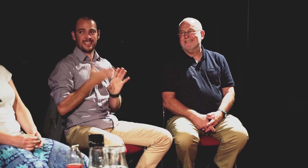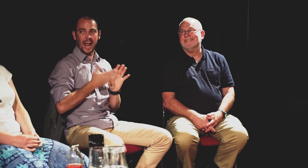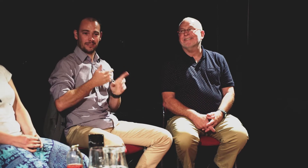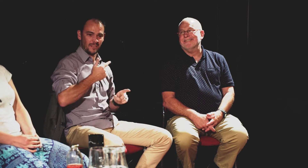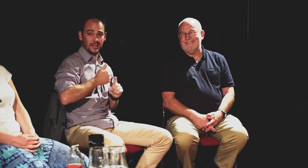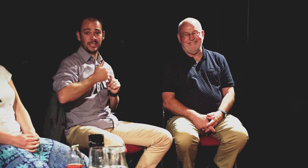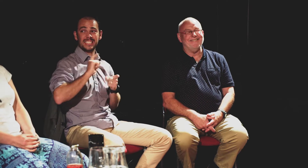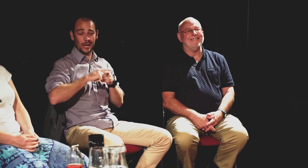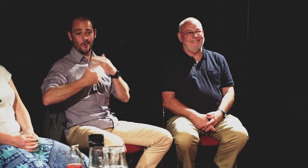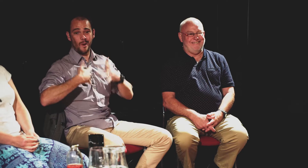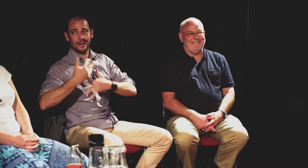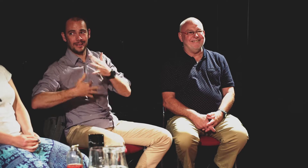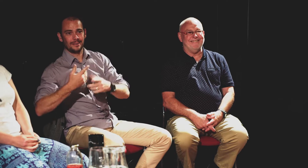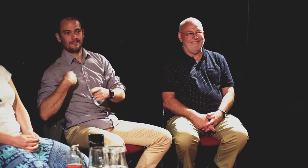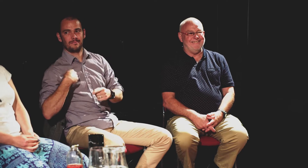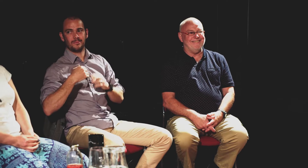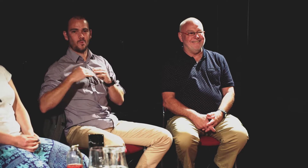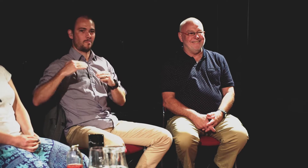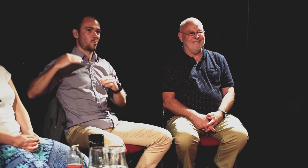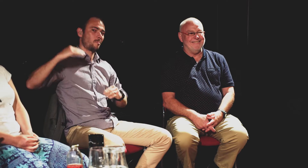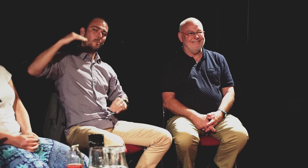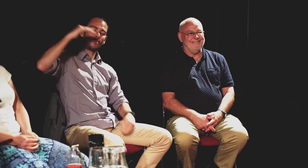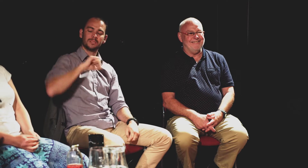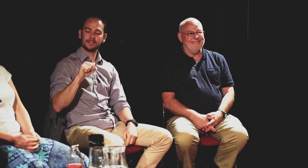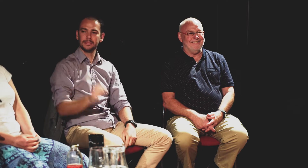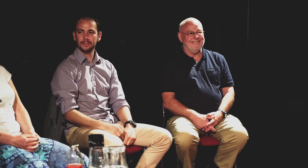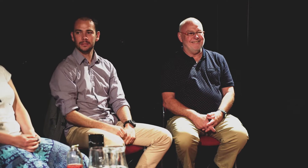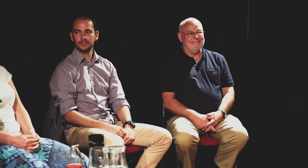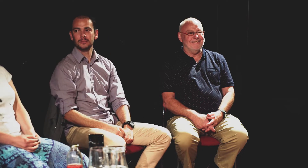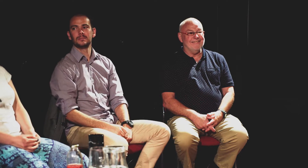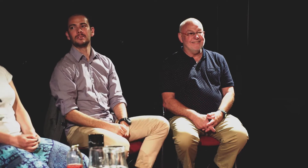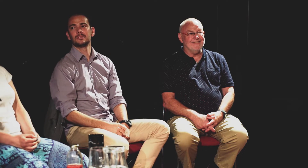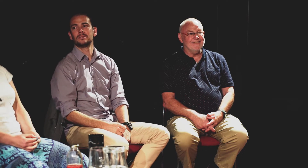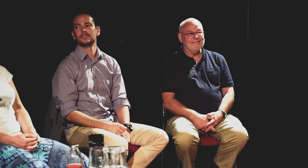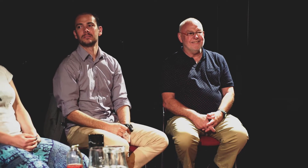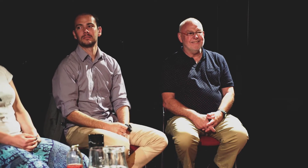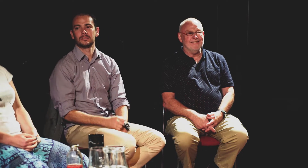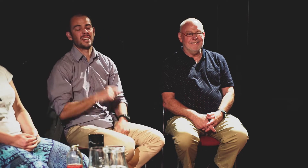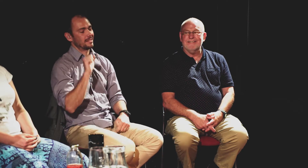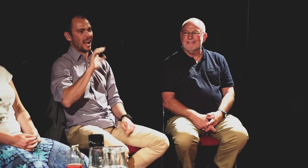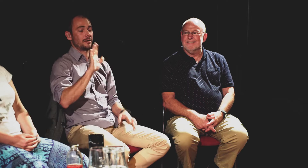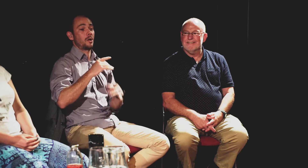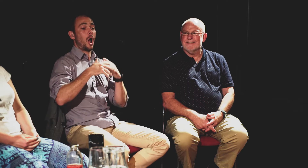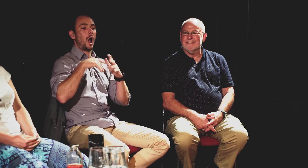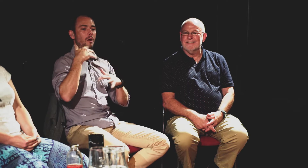And then, so I started young, 17, and I've been continuing in that job still today. So you're still working for your dad?